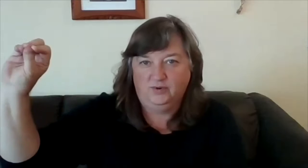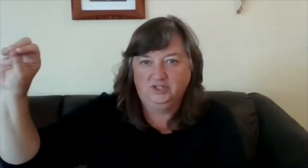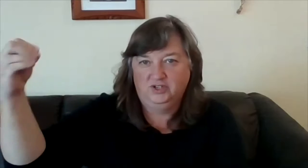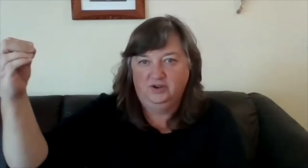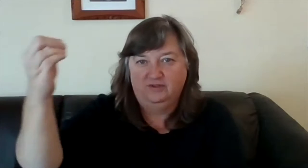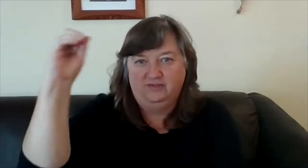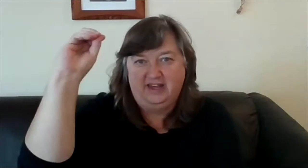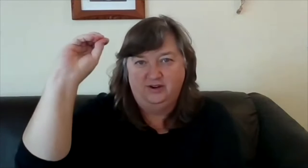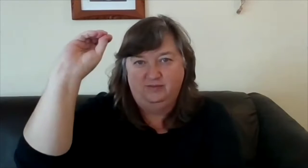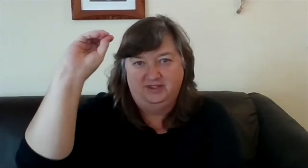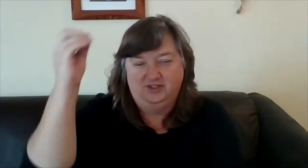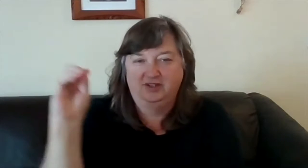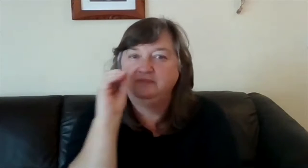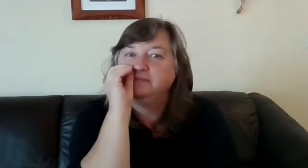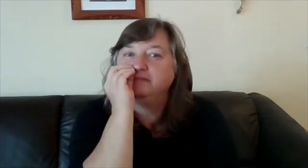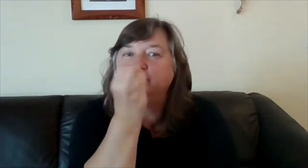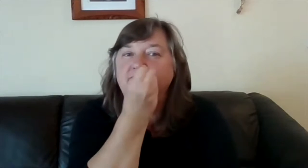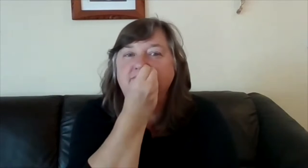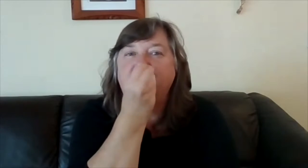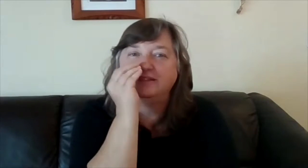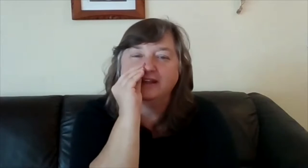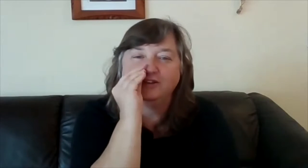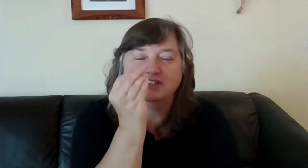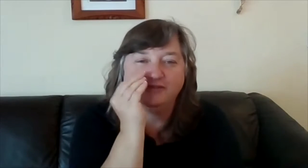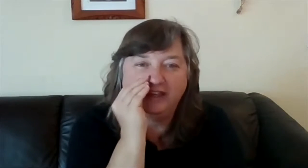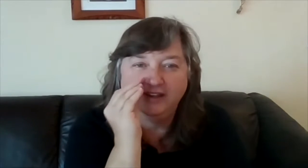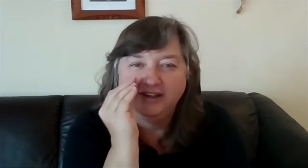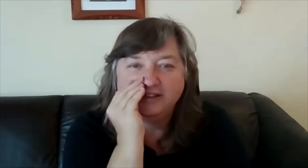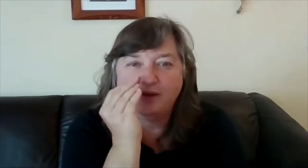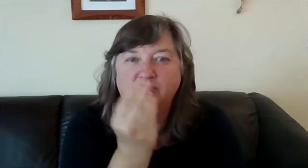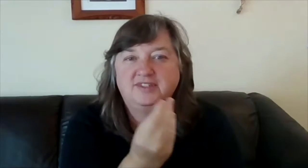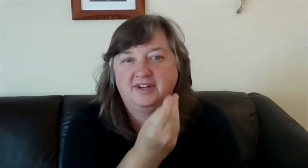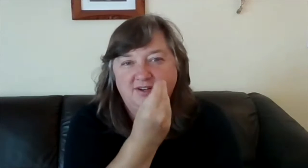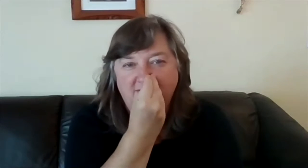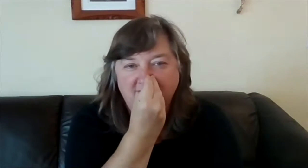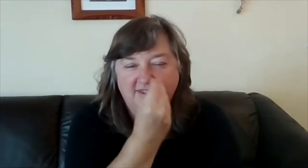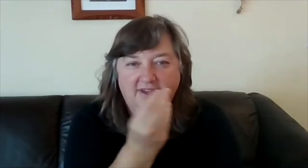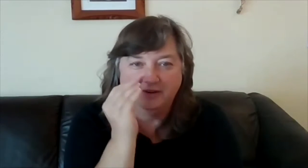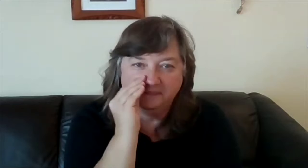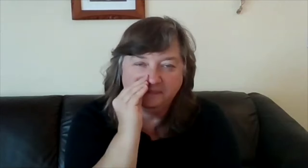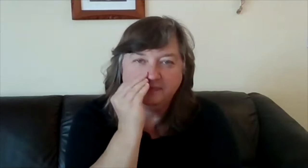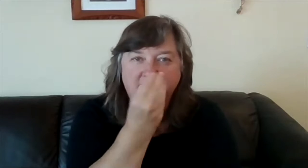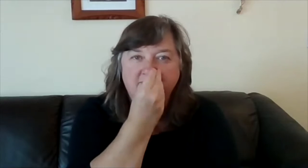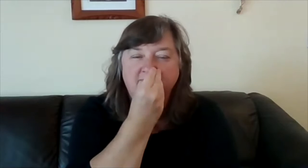squashed O, the flat O position, and it's like you're sniffing it. Tap one side of your nose and the other.